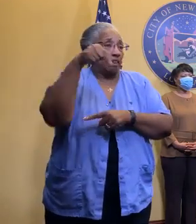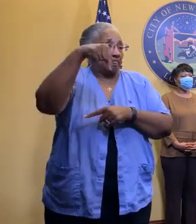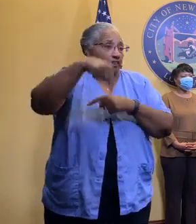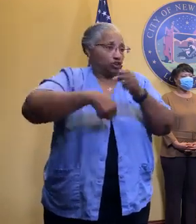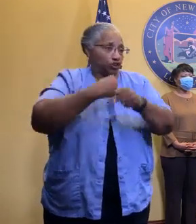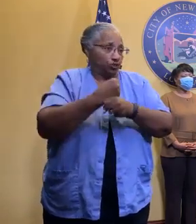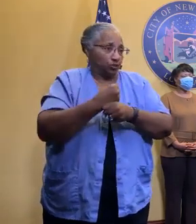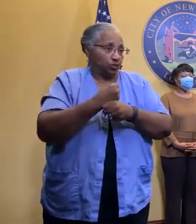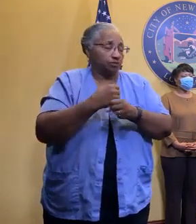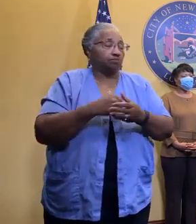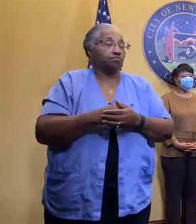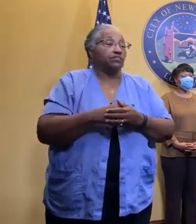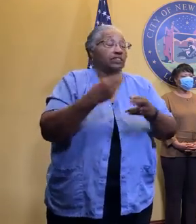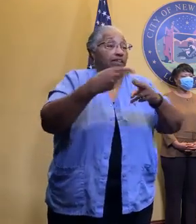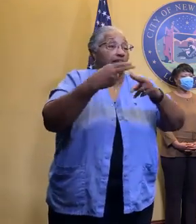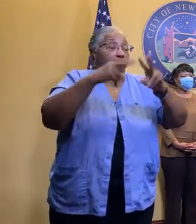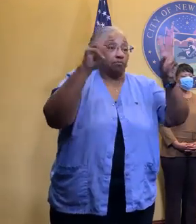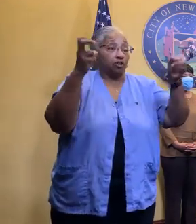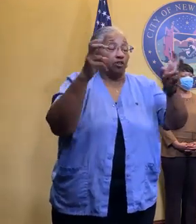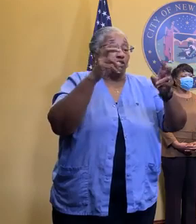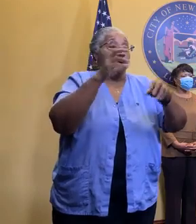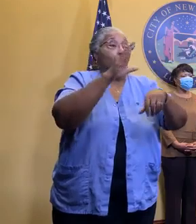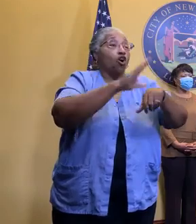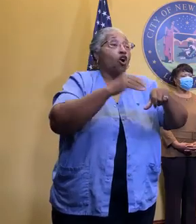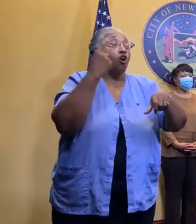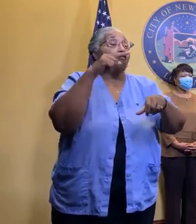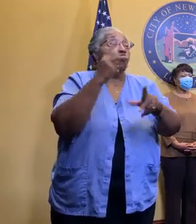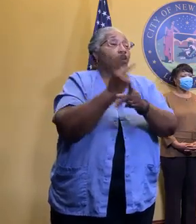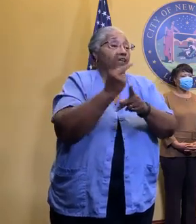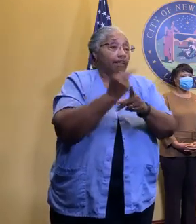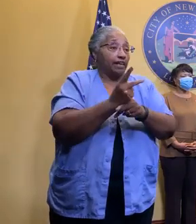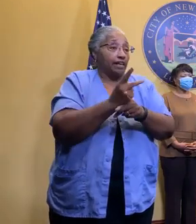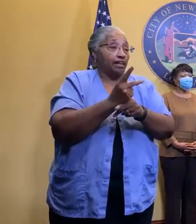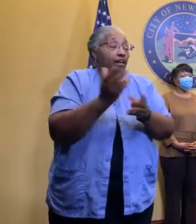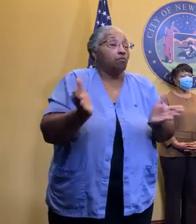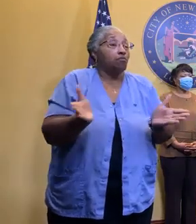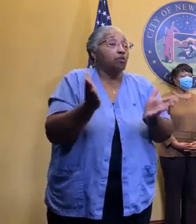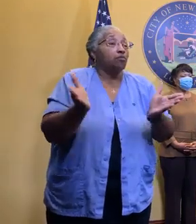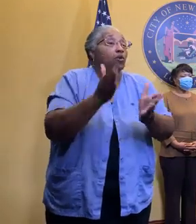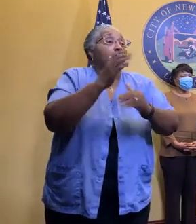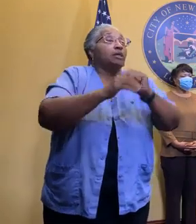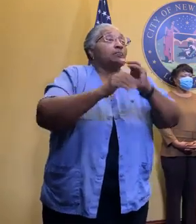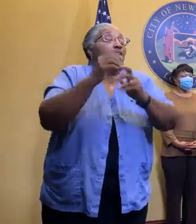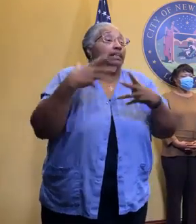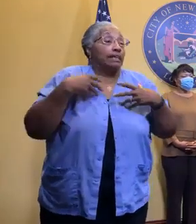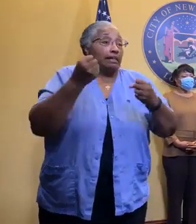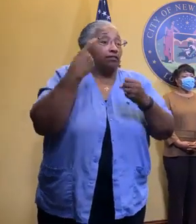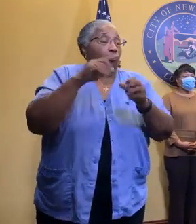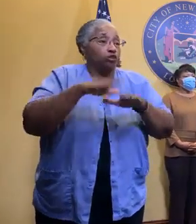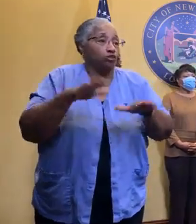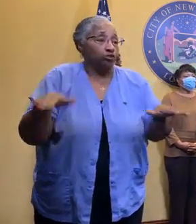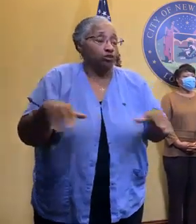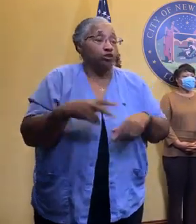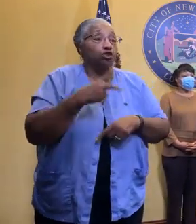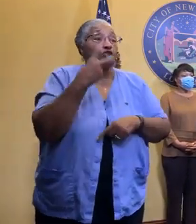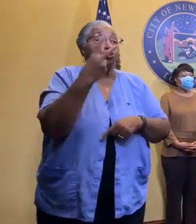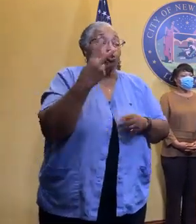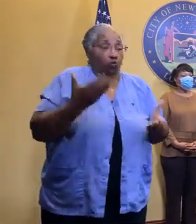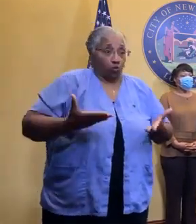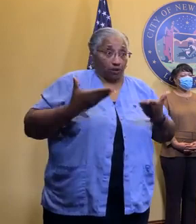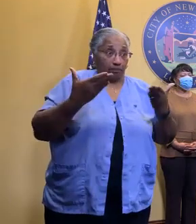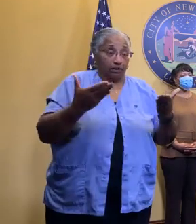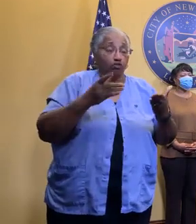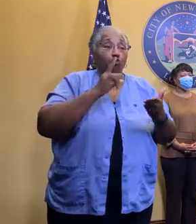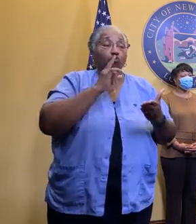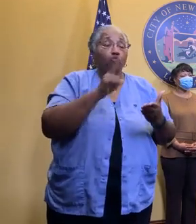It was entitled Call to Care, Promoting Compassionate Healing for Our Children. And in 2 of those recommendations, they really